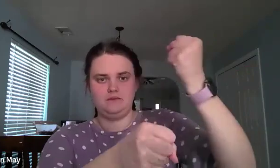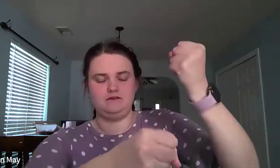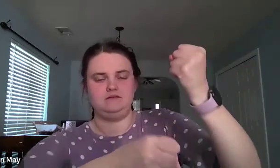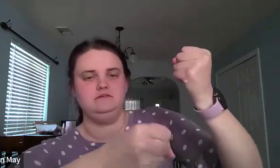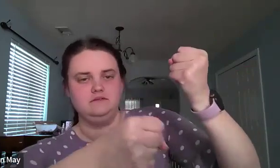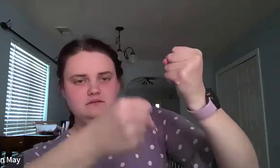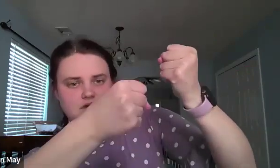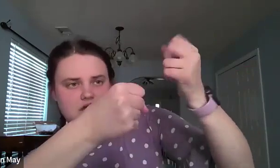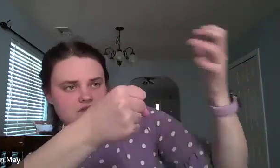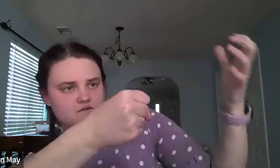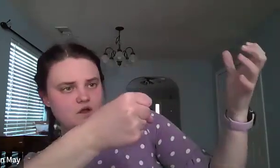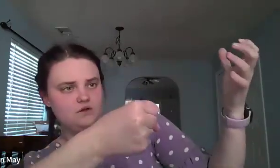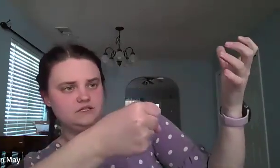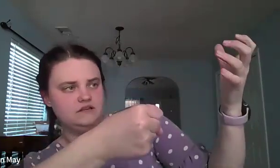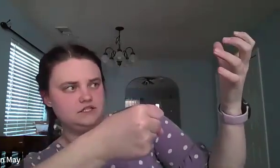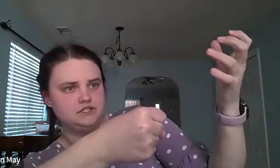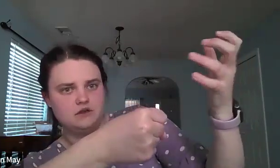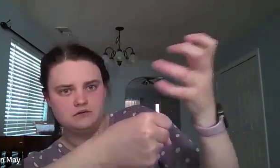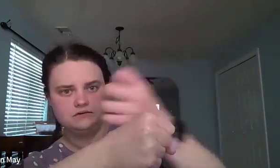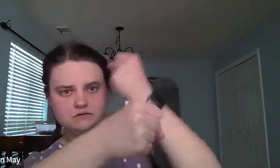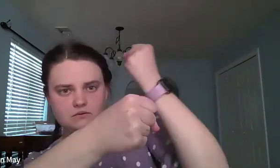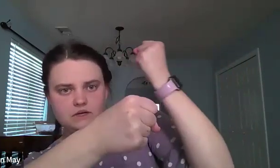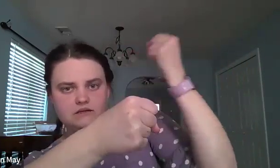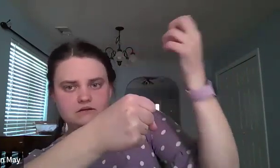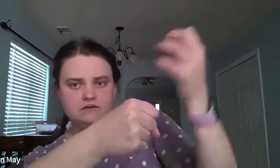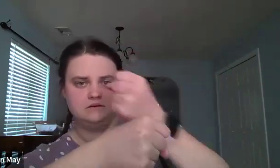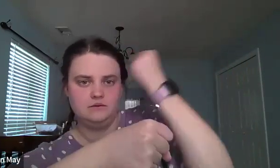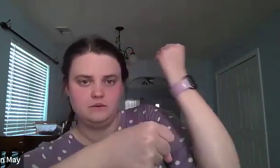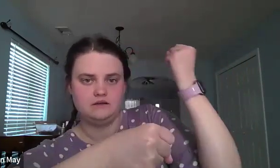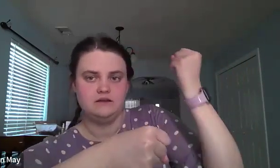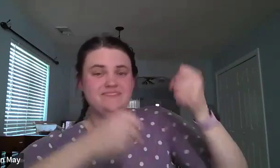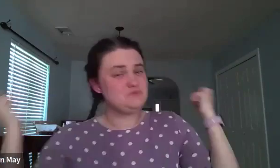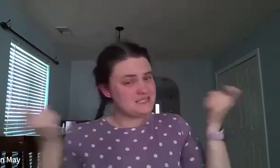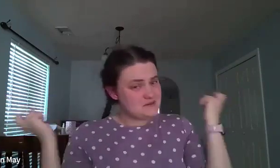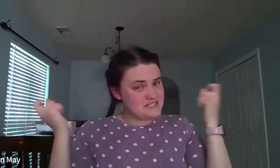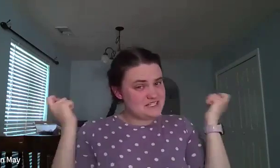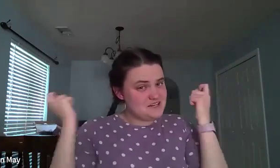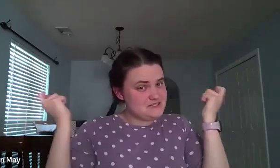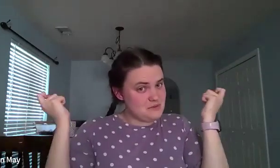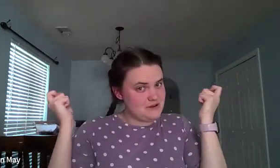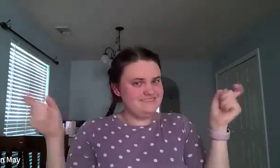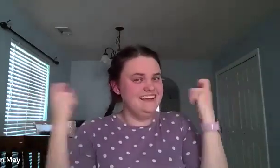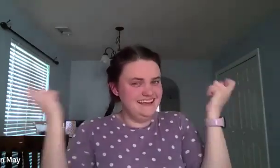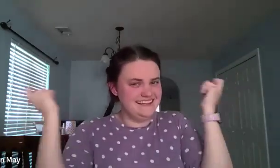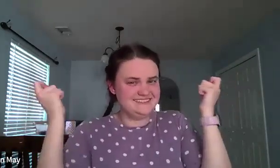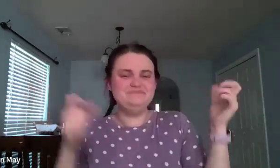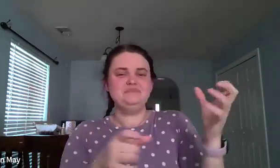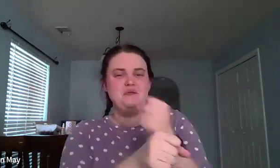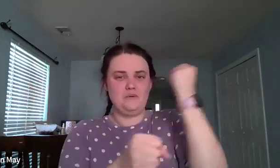grabbing. I know this one's a hard one to like show. Win, win. That's why sometimes I just kind of do something.